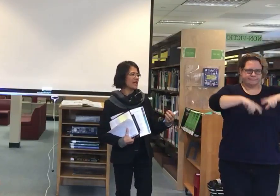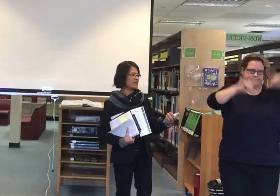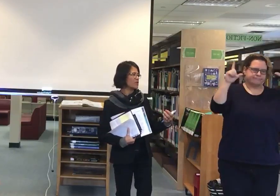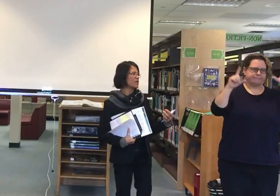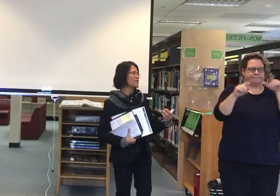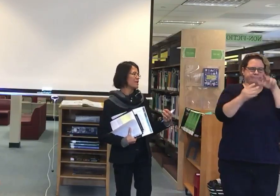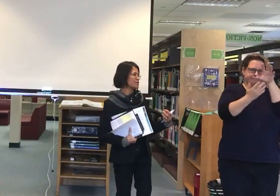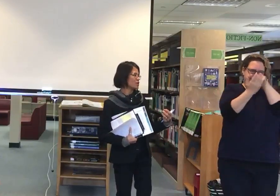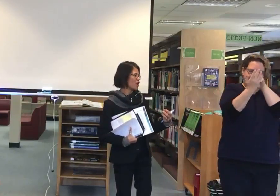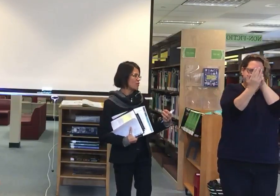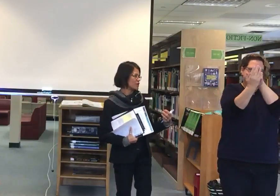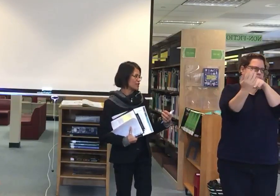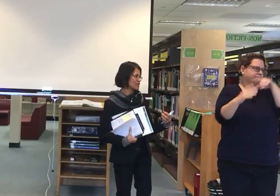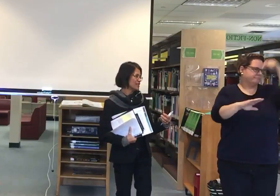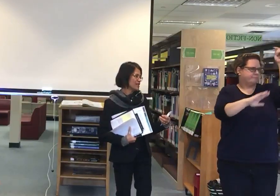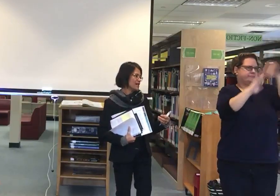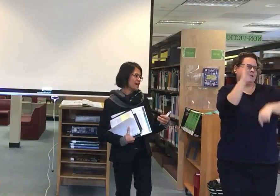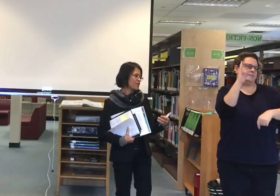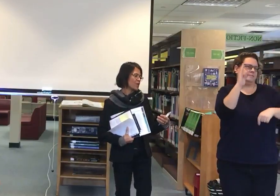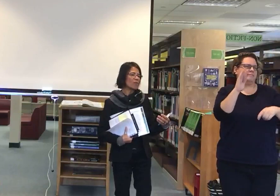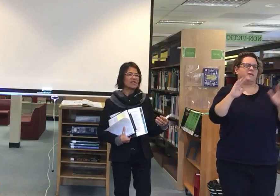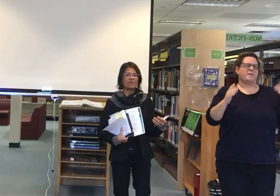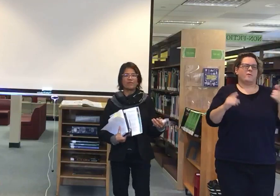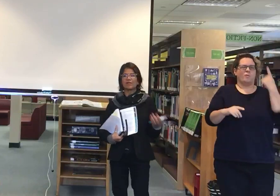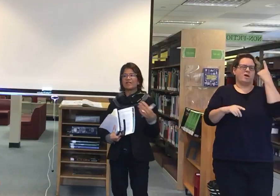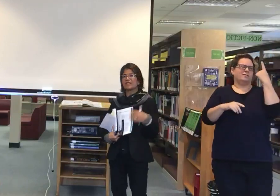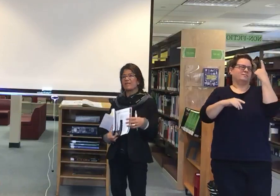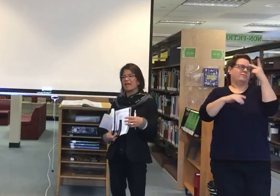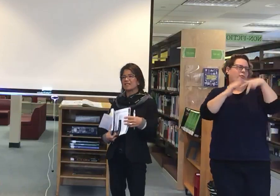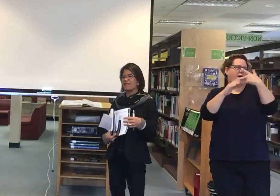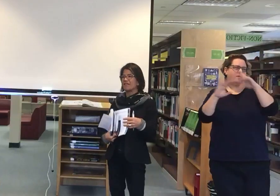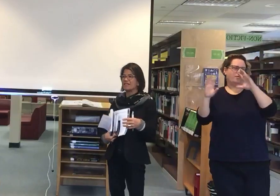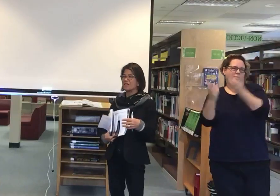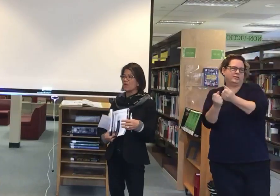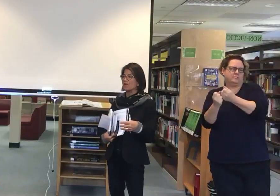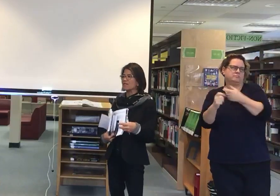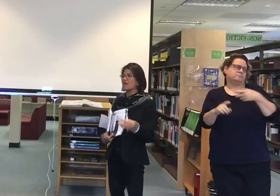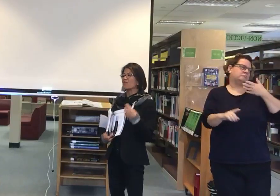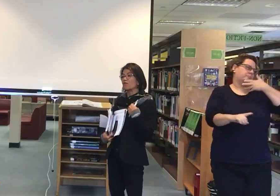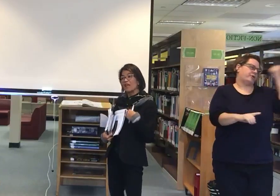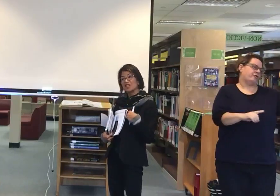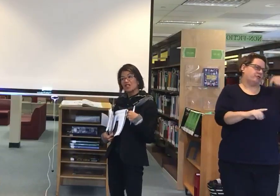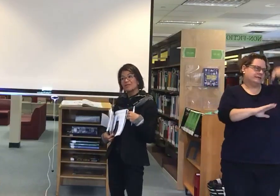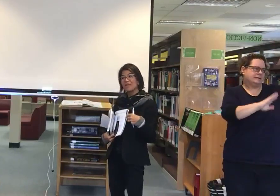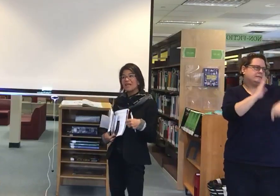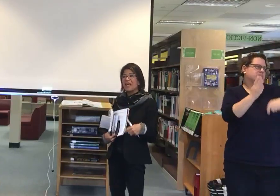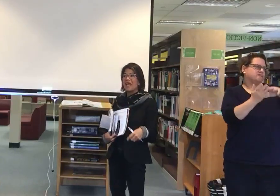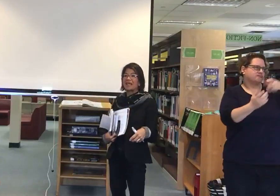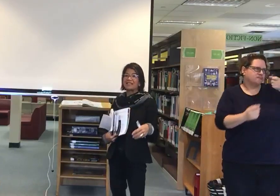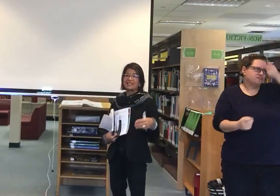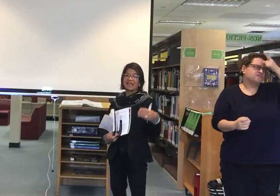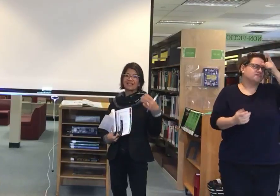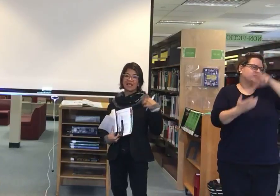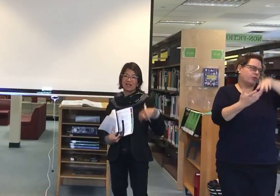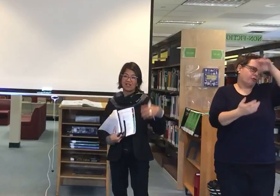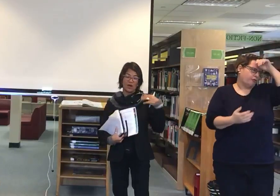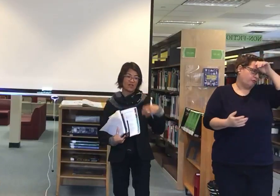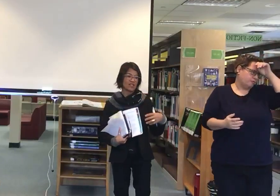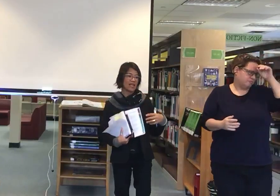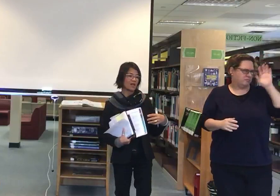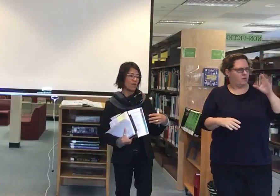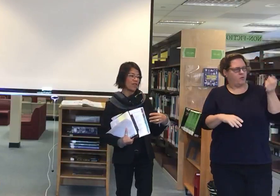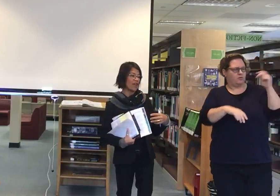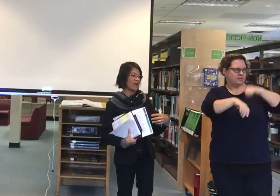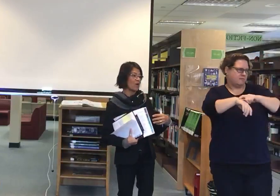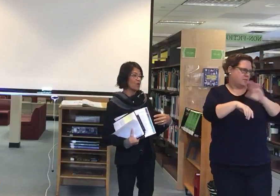more in depth than we've been able to accomplish. We're hoping to build in some activities around self-reflection and you